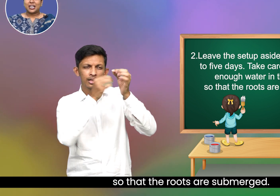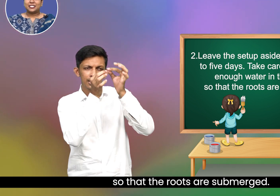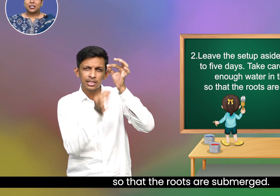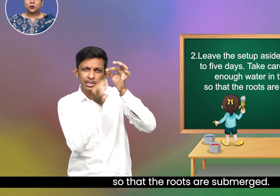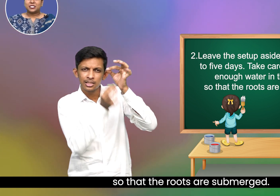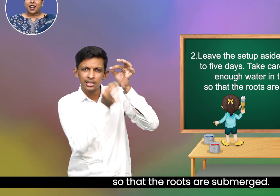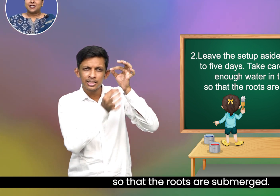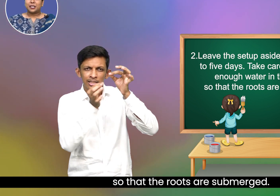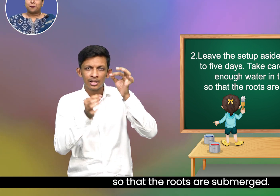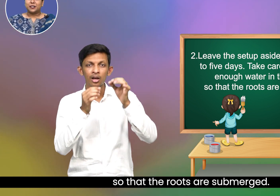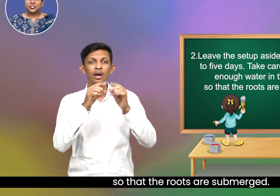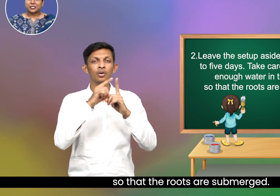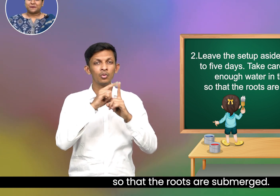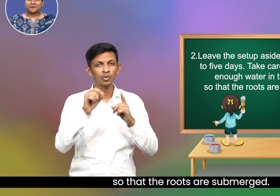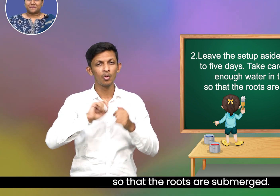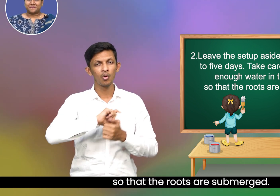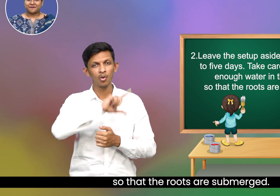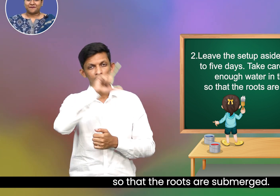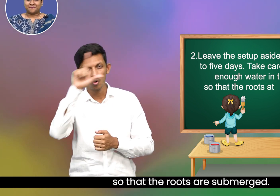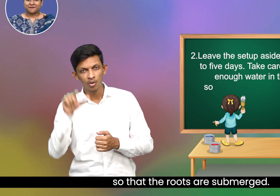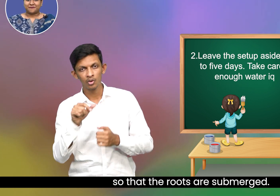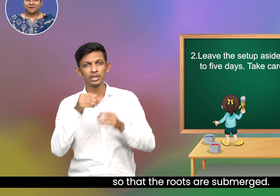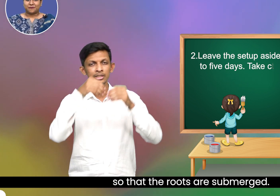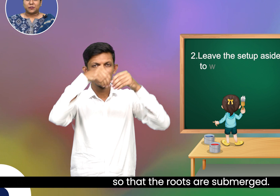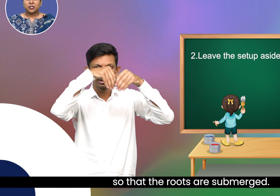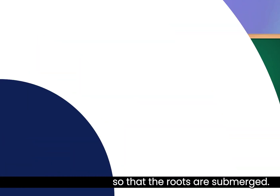So that the roots are submerged.